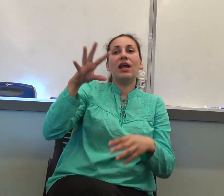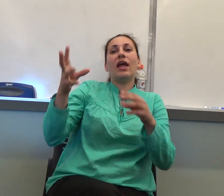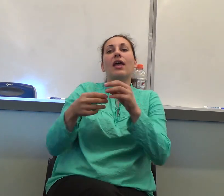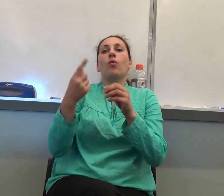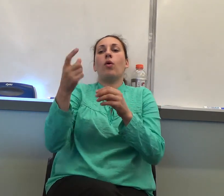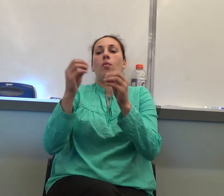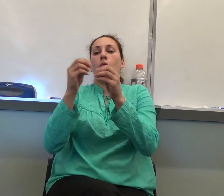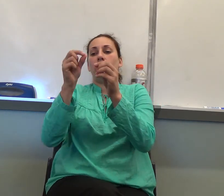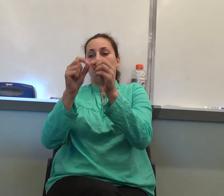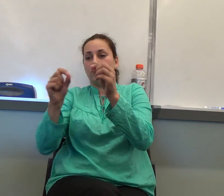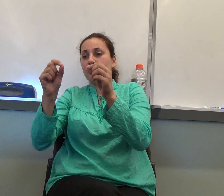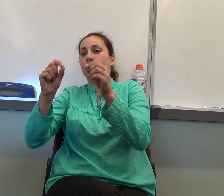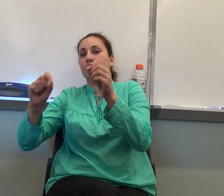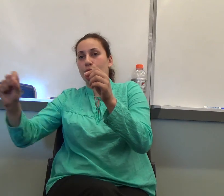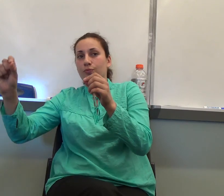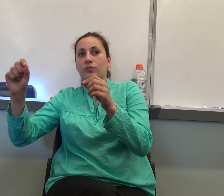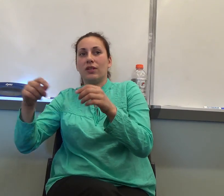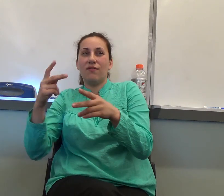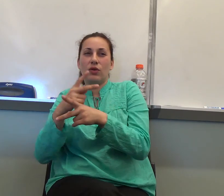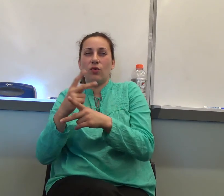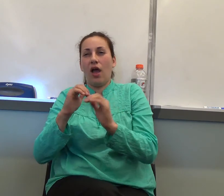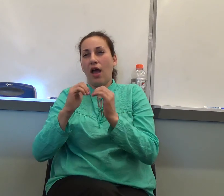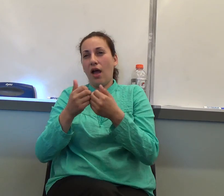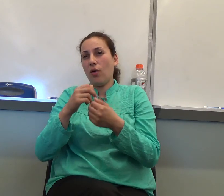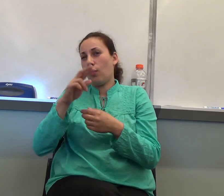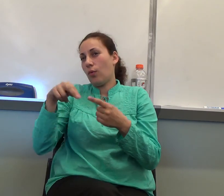to do the rounding. So you have to go to the 100.